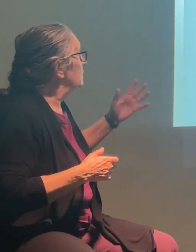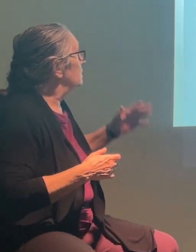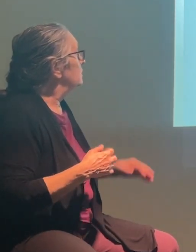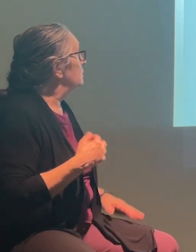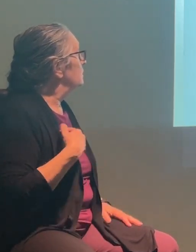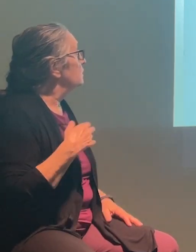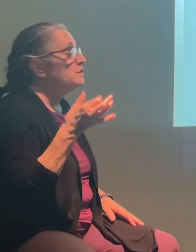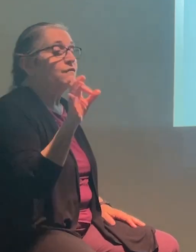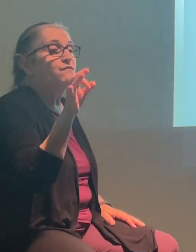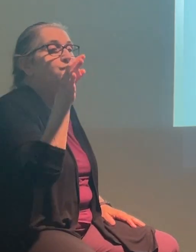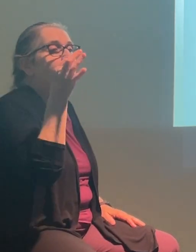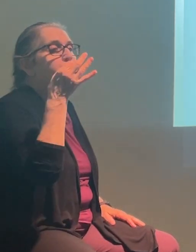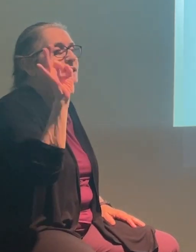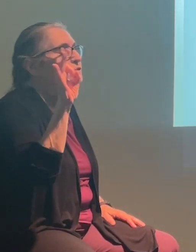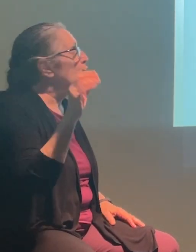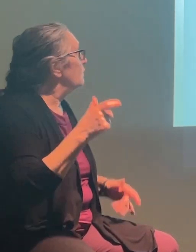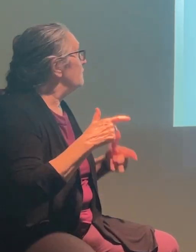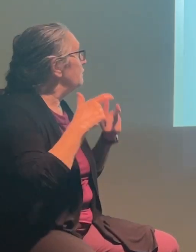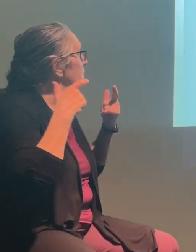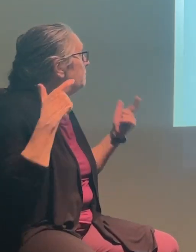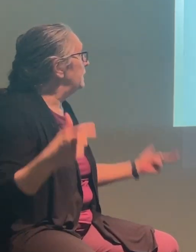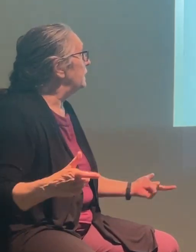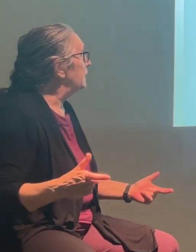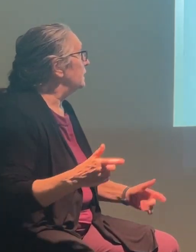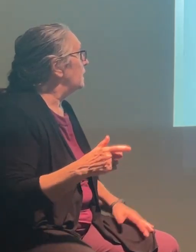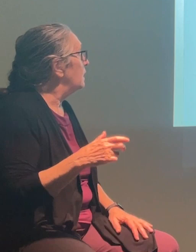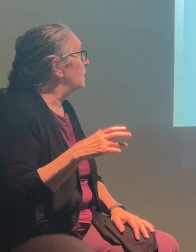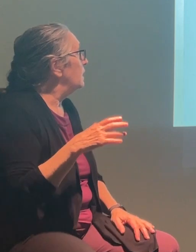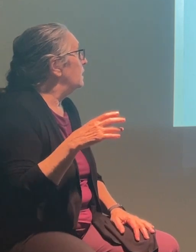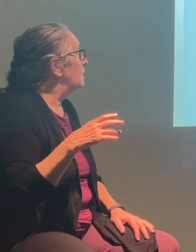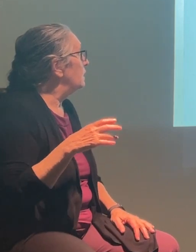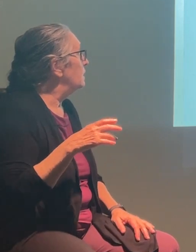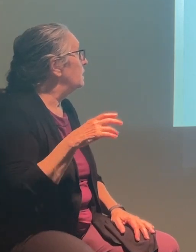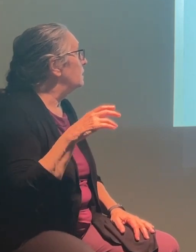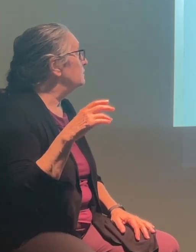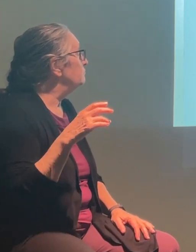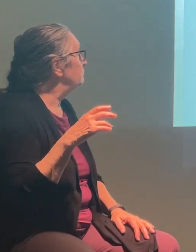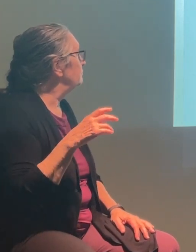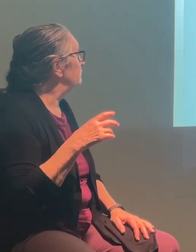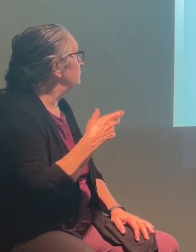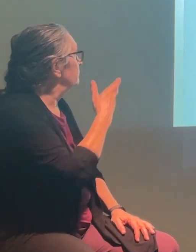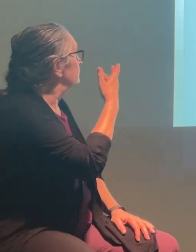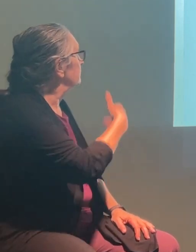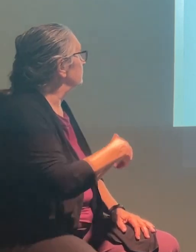illustrations. The French were very big on pochoir. Everyone did stamps. So you would have